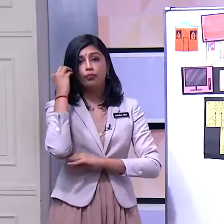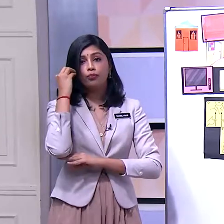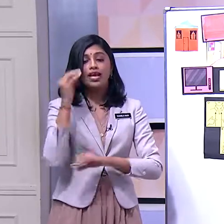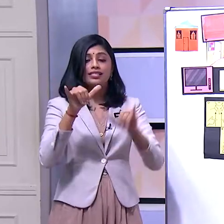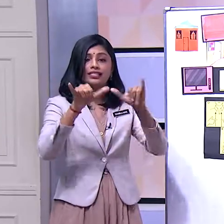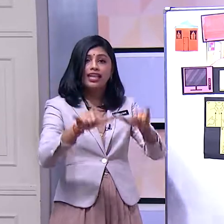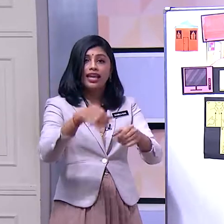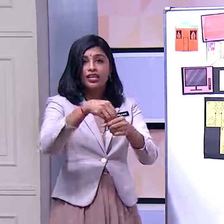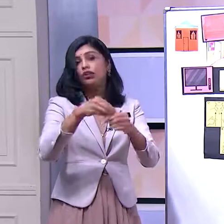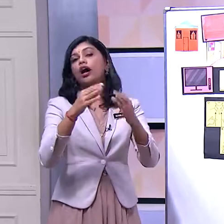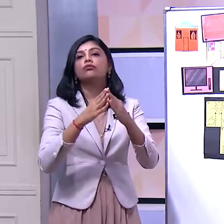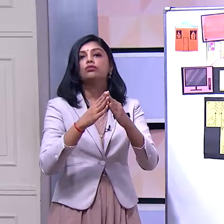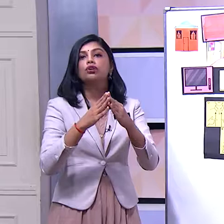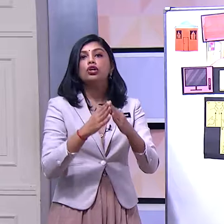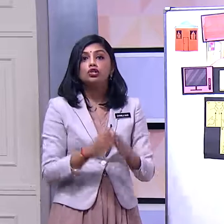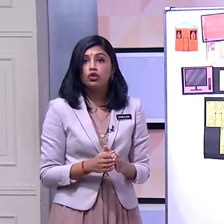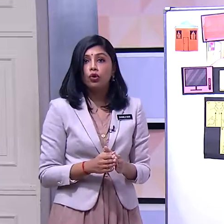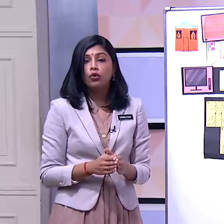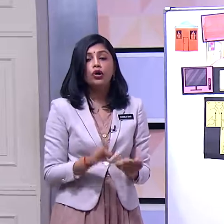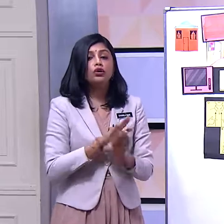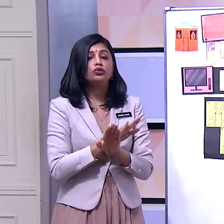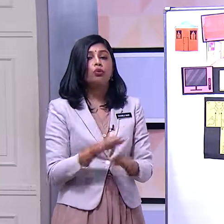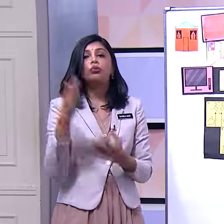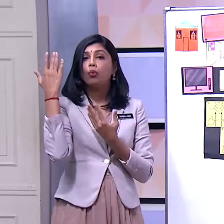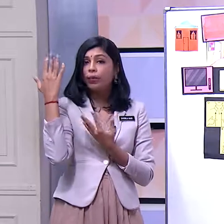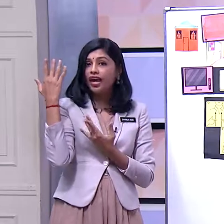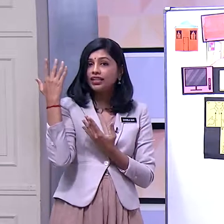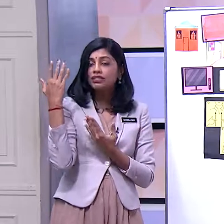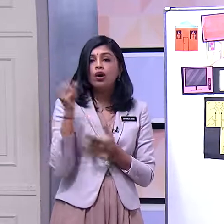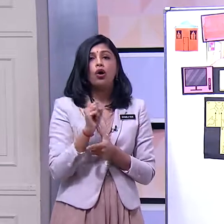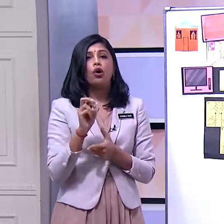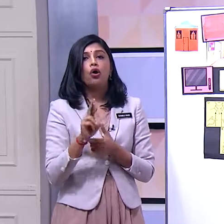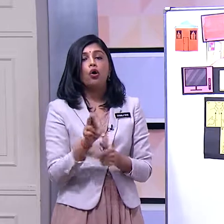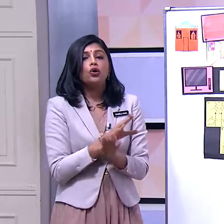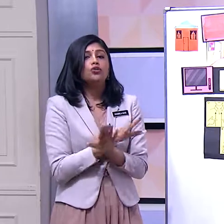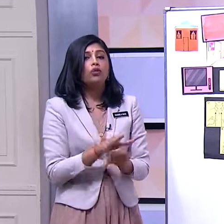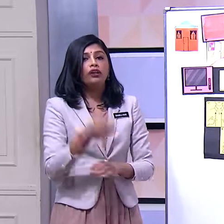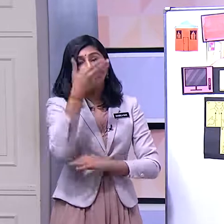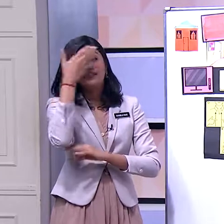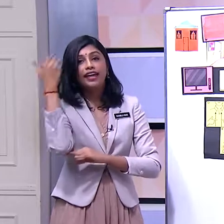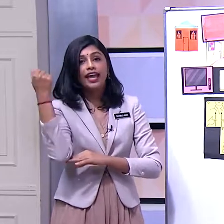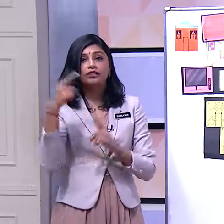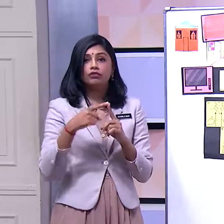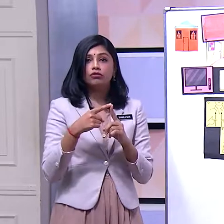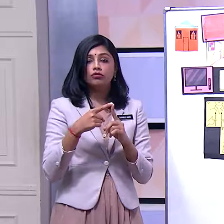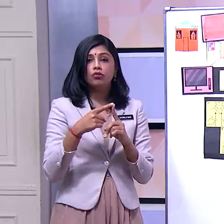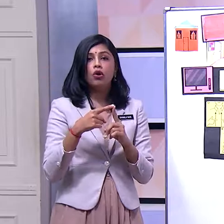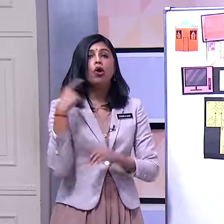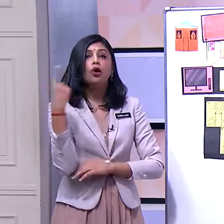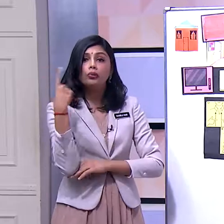Mm-hmm. Stay in your house. So don't wait or don't forget to